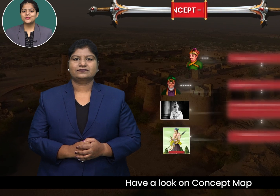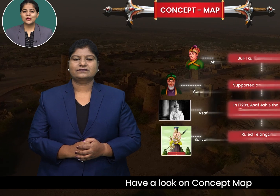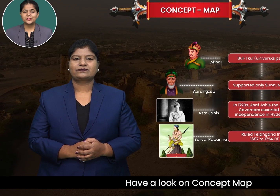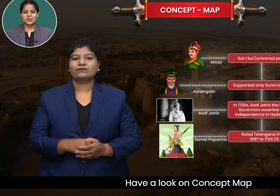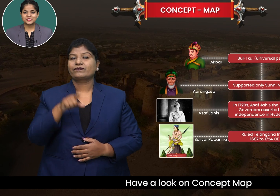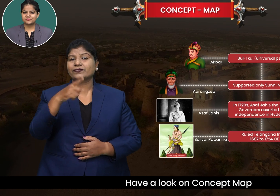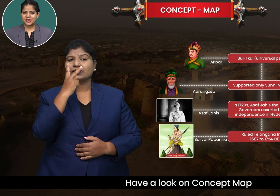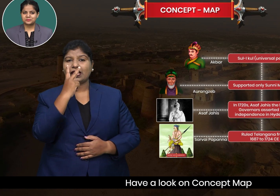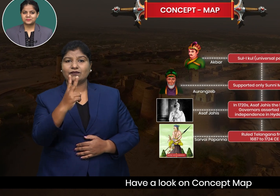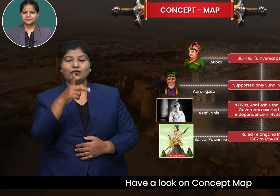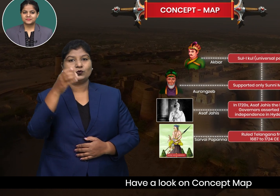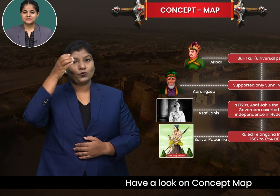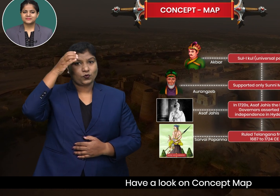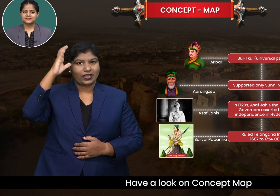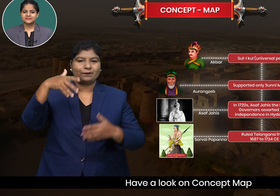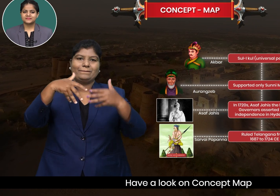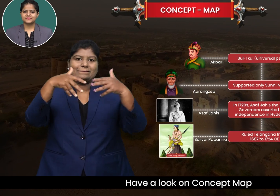Have a look on concept map.